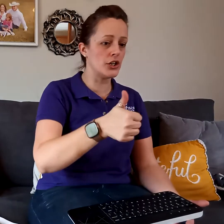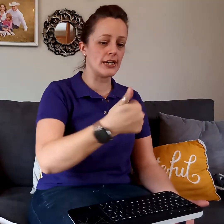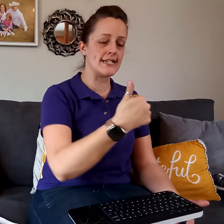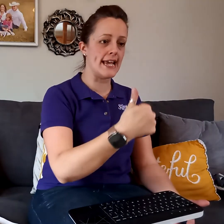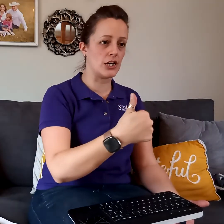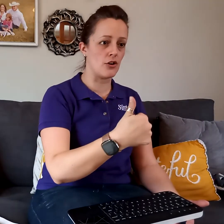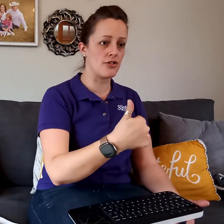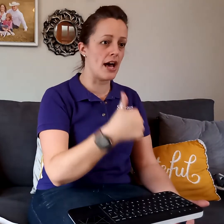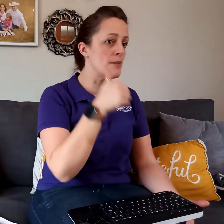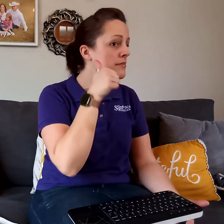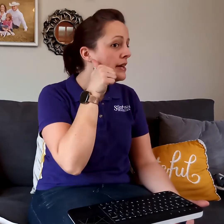to take your thumb